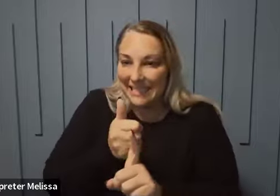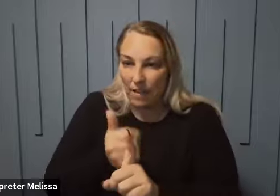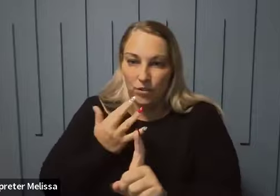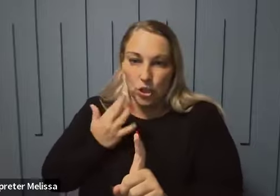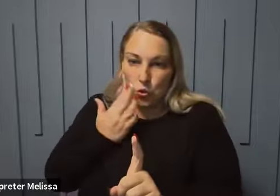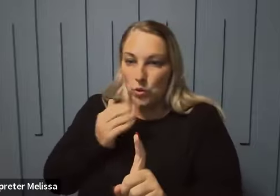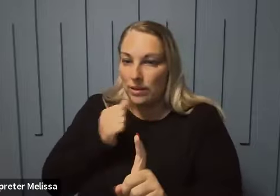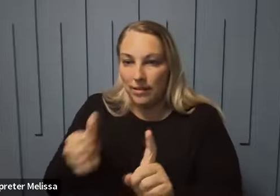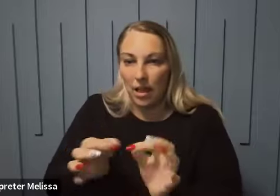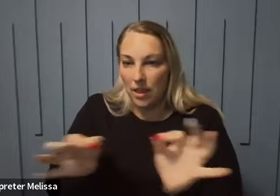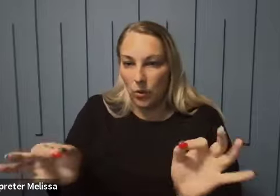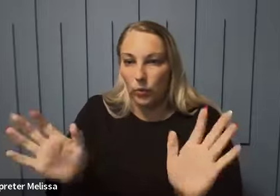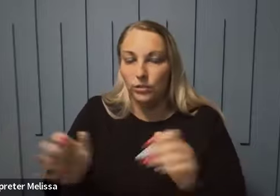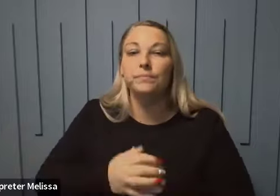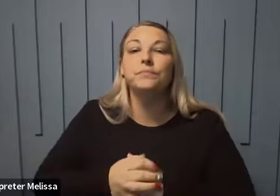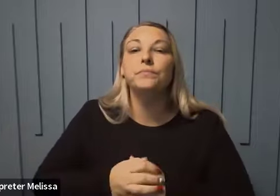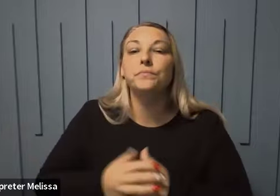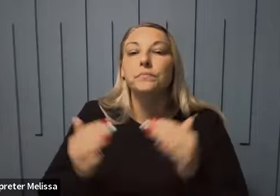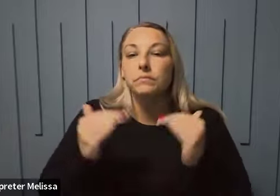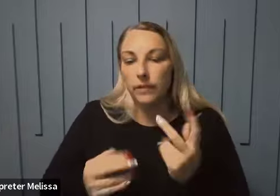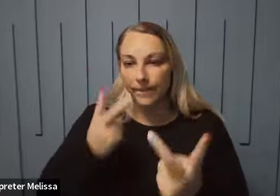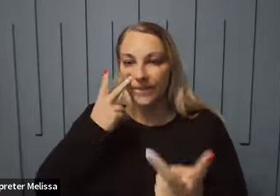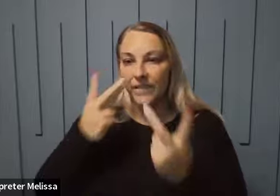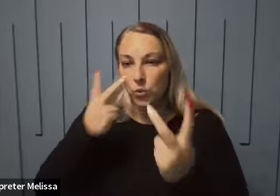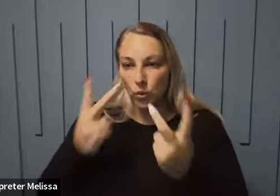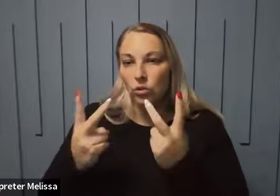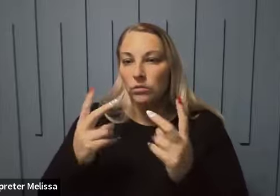It is a visual mode of communication.